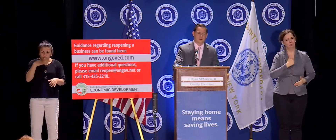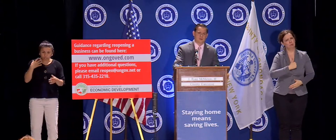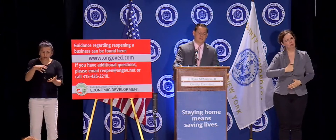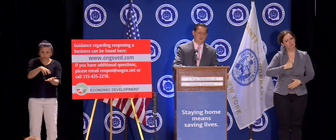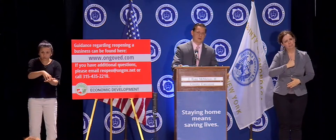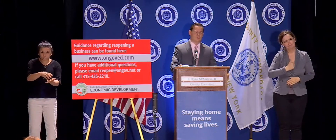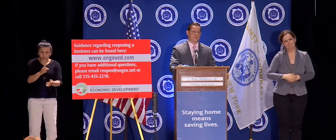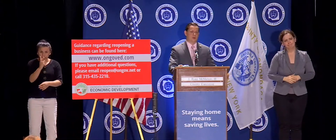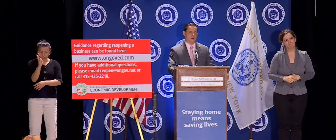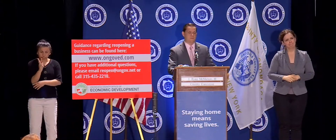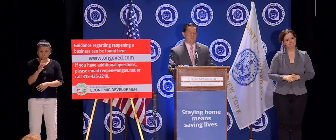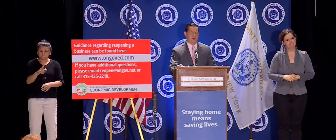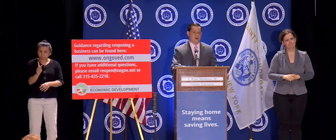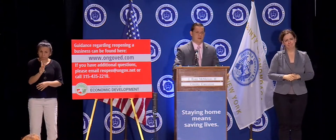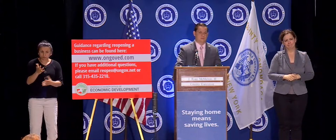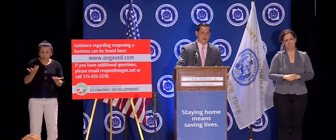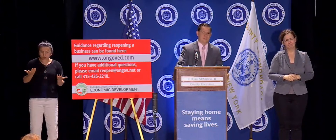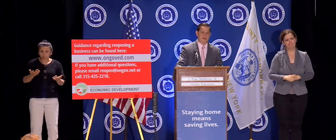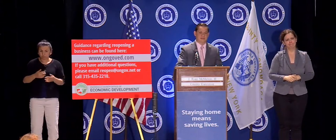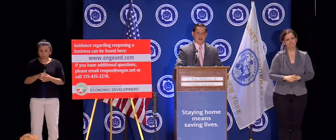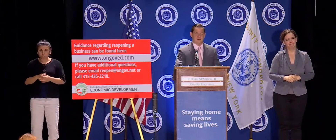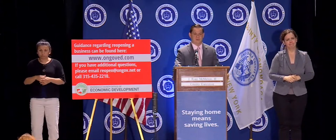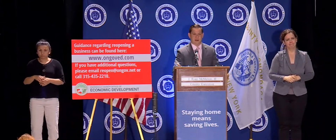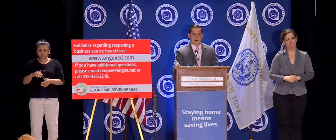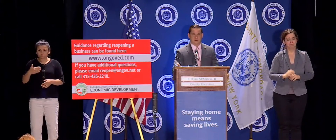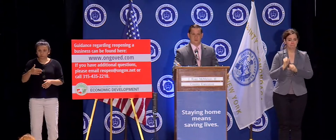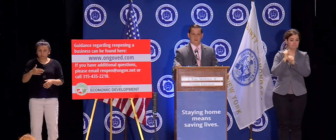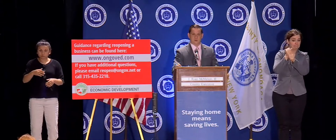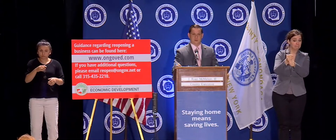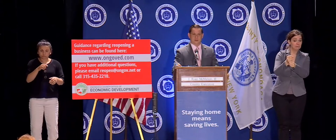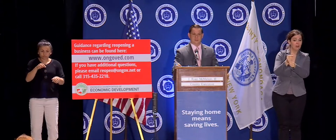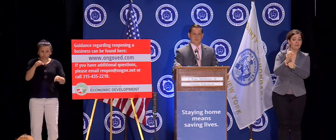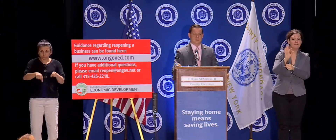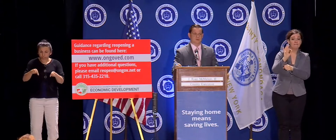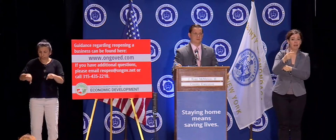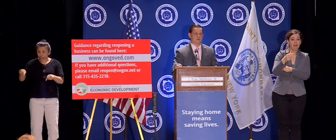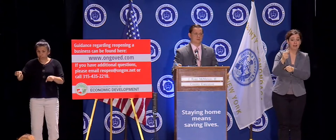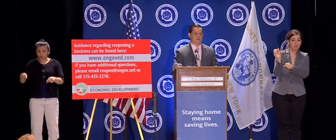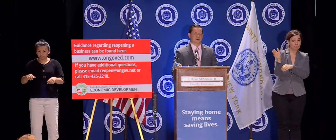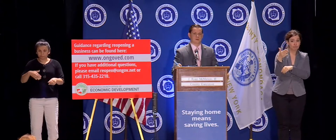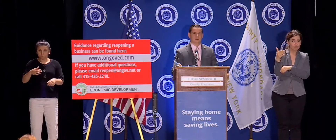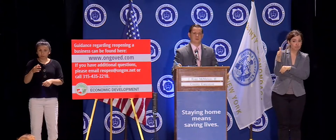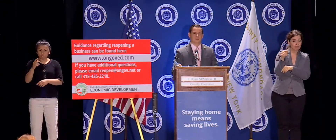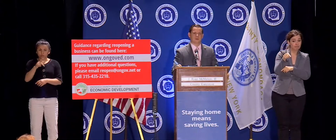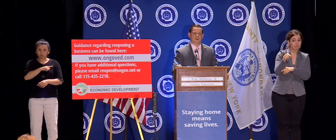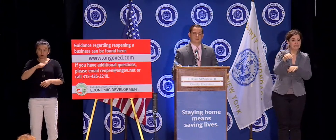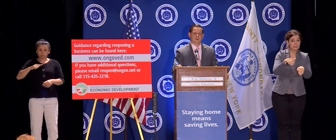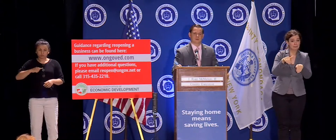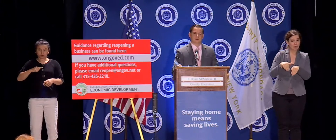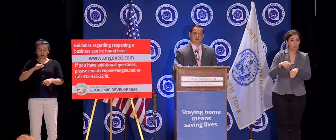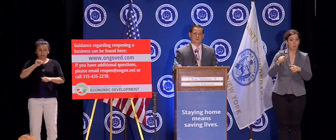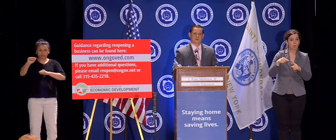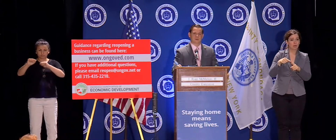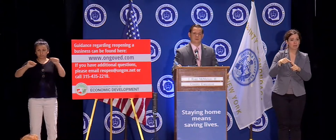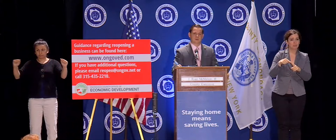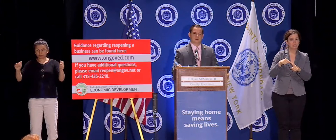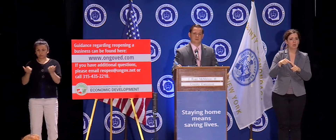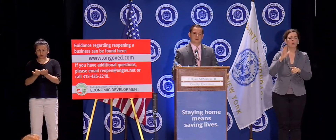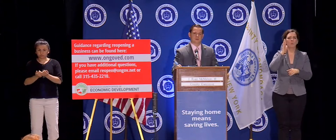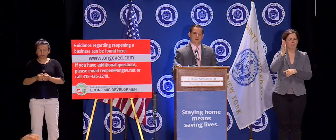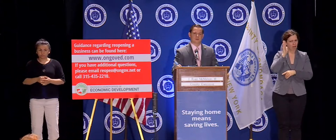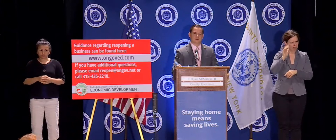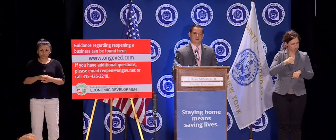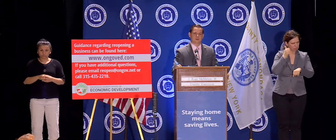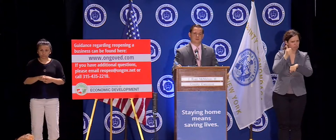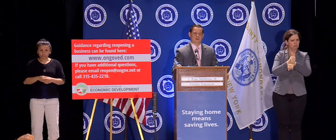who are eager to see yeah, those. they will be up. My staff in my office are doing it themselves. People on your Facebook feed don't like when I ask